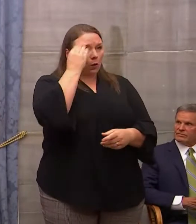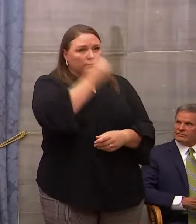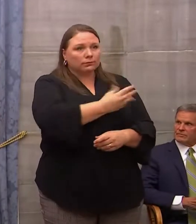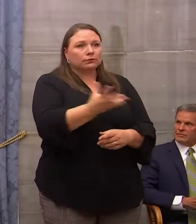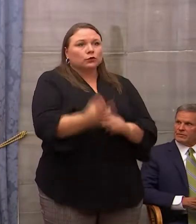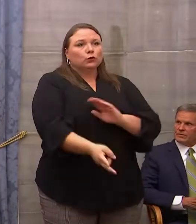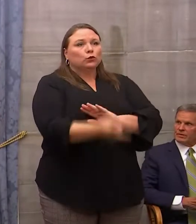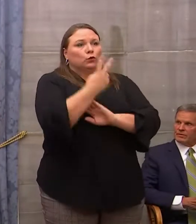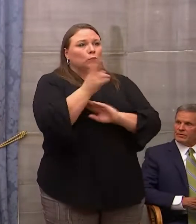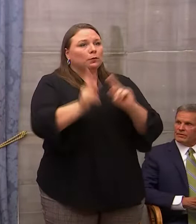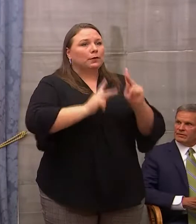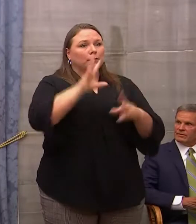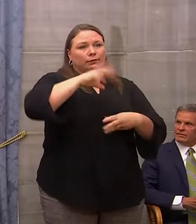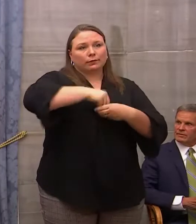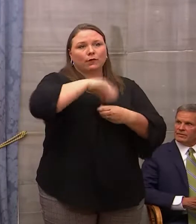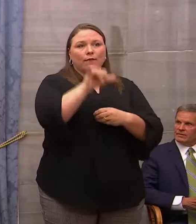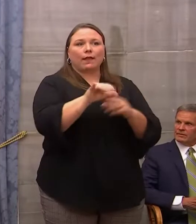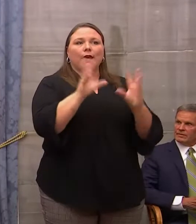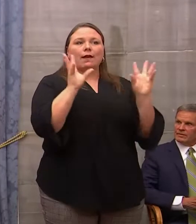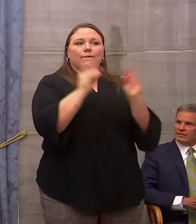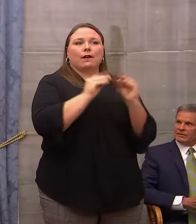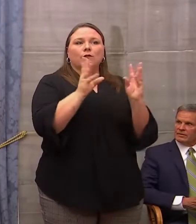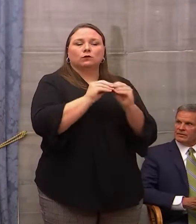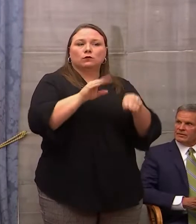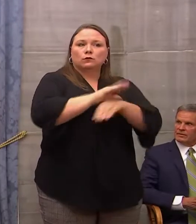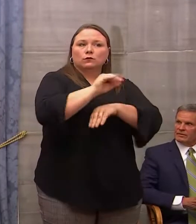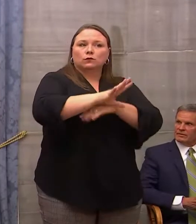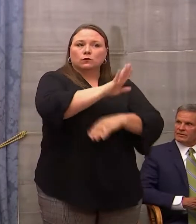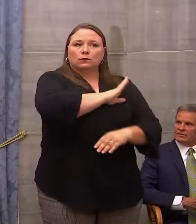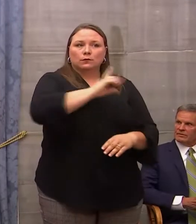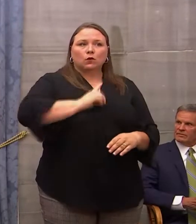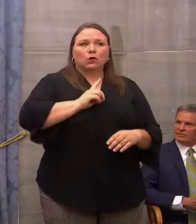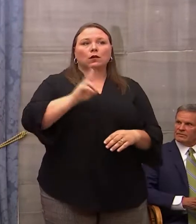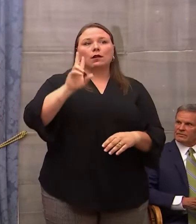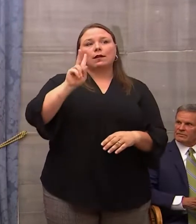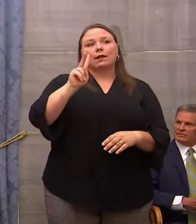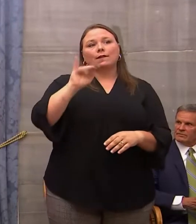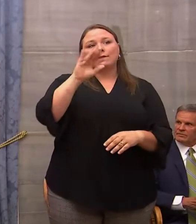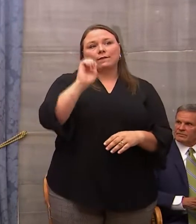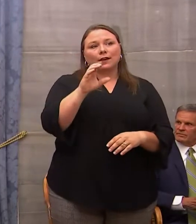2 members of the Family First Advisory Board that are here with us today, our Vice Chairman,